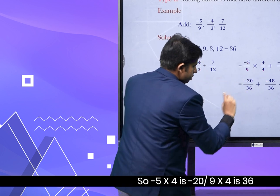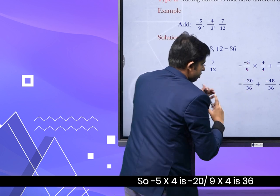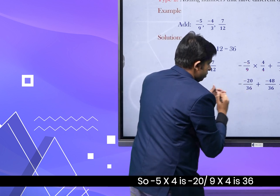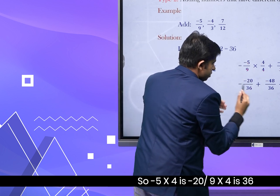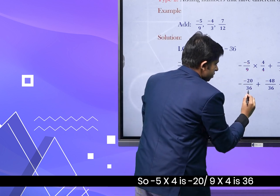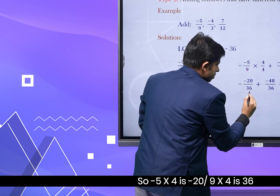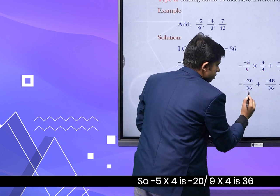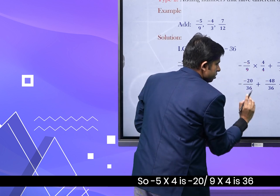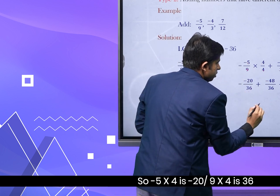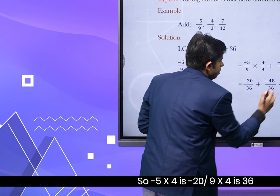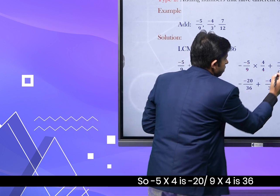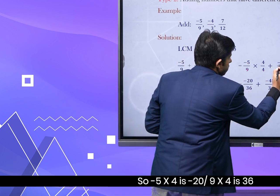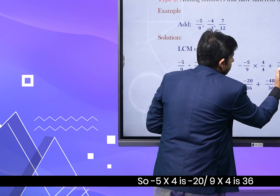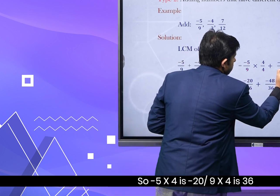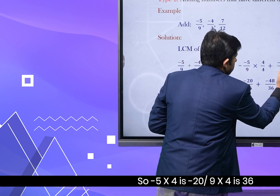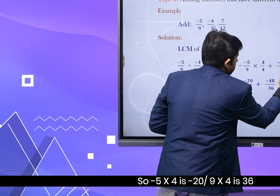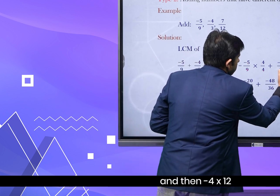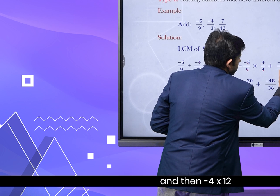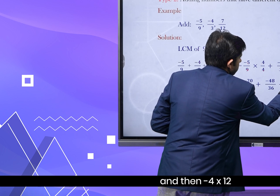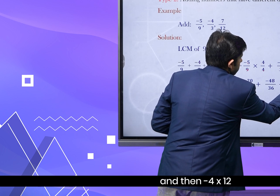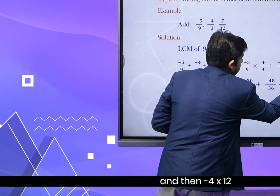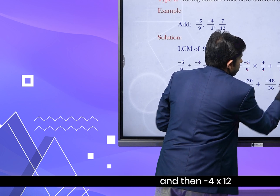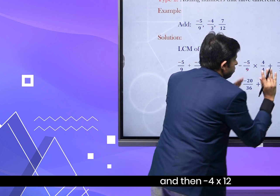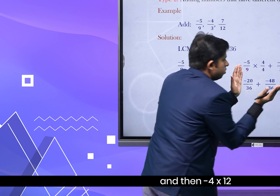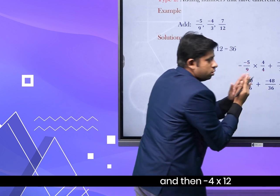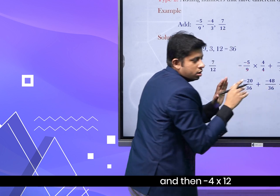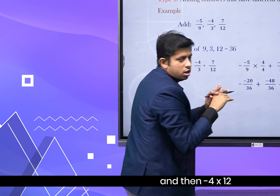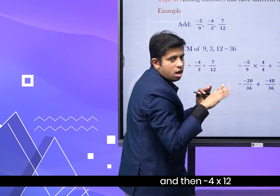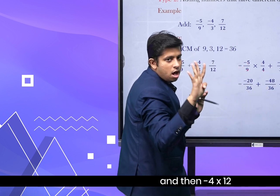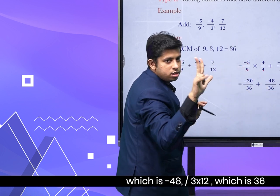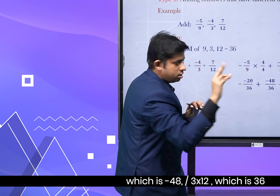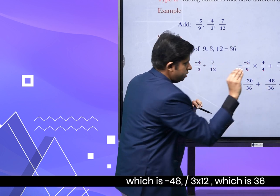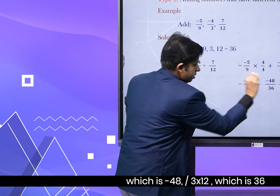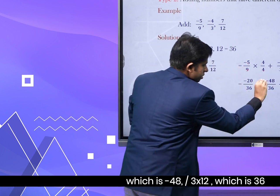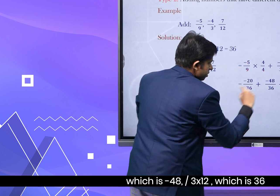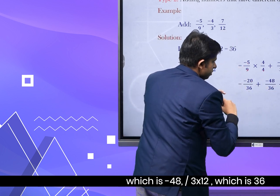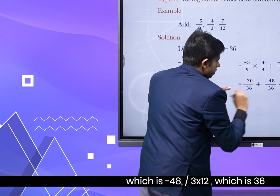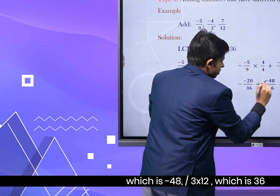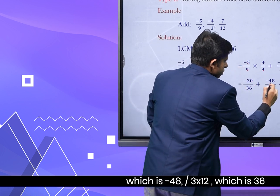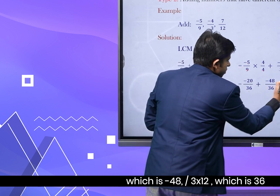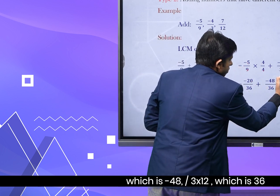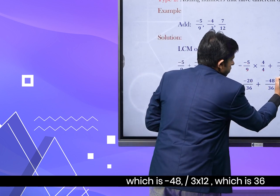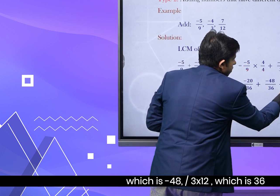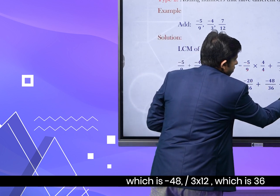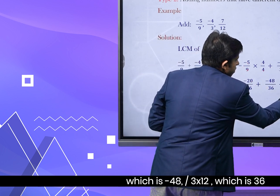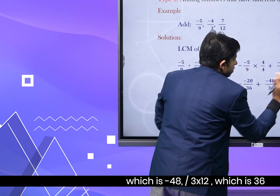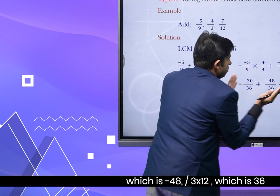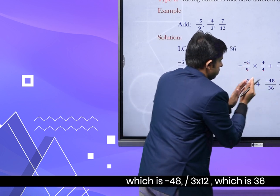20 by 9 into 4 is 36, and then minus 4 into 12 which is minus 48 by 3 into 12 which is